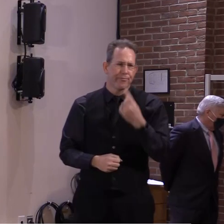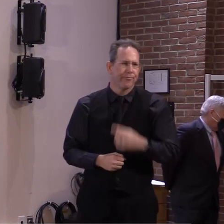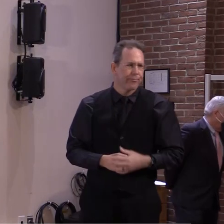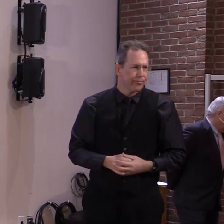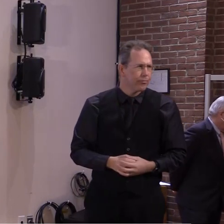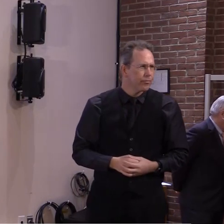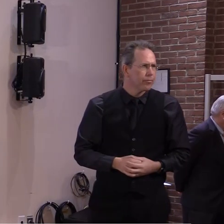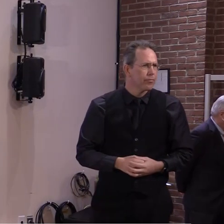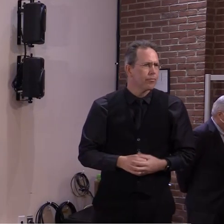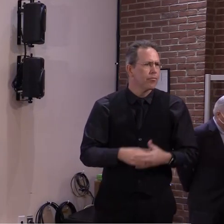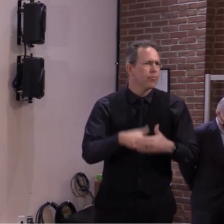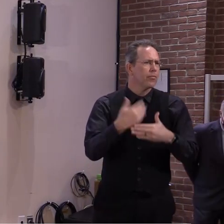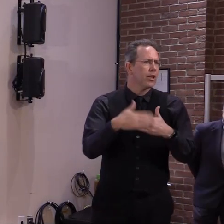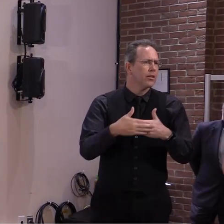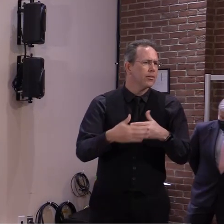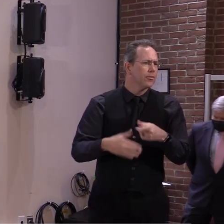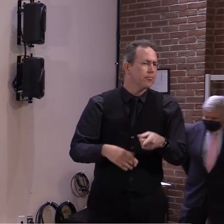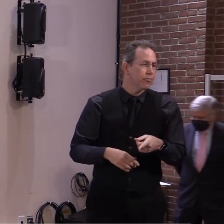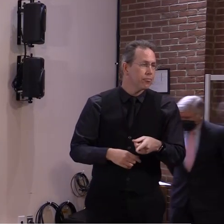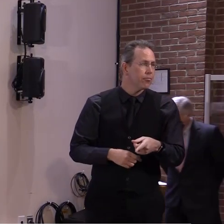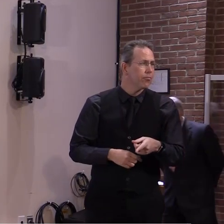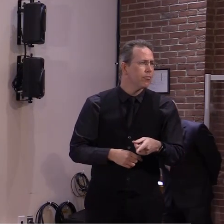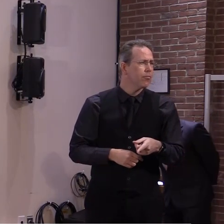Andrew, Caledonian Record.